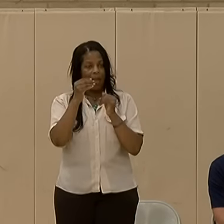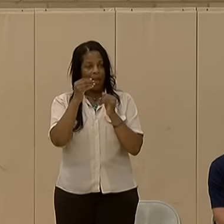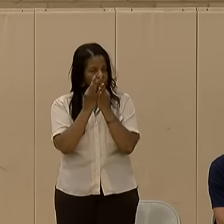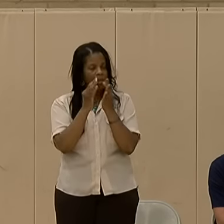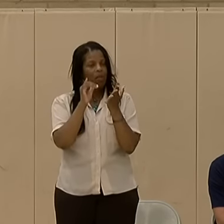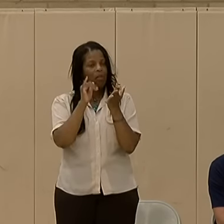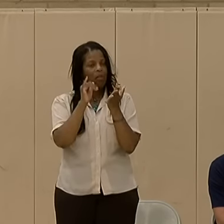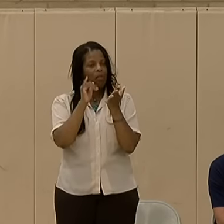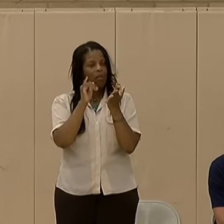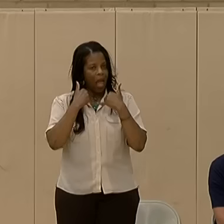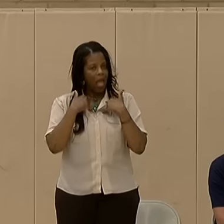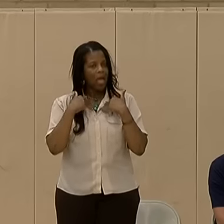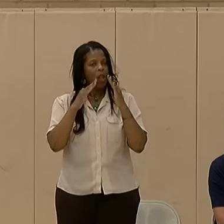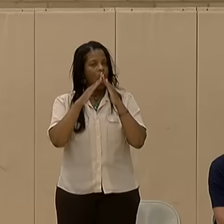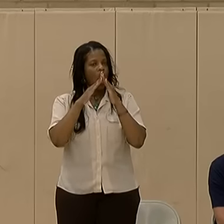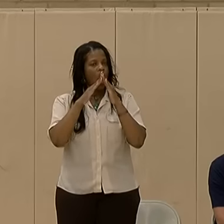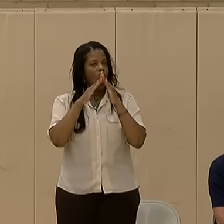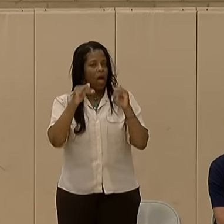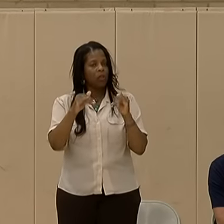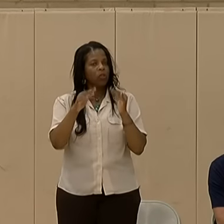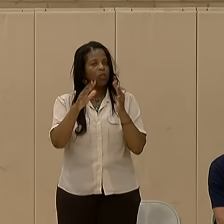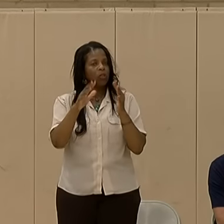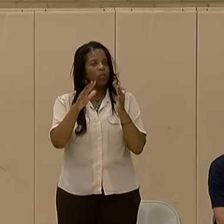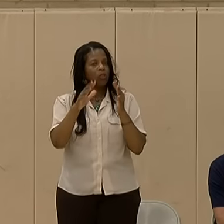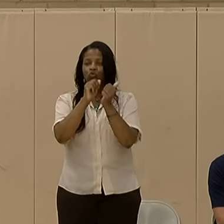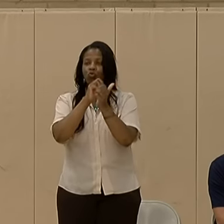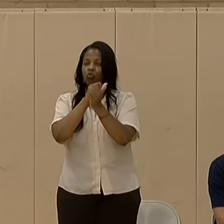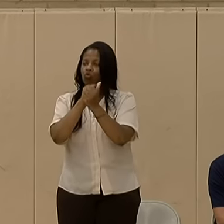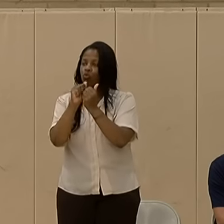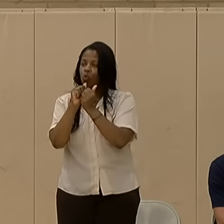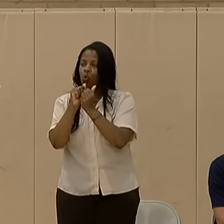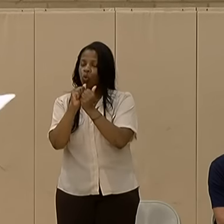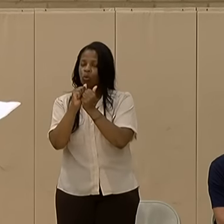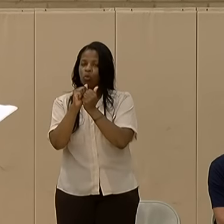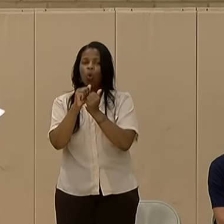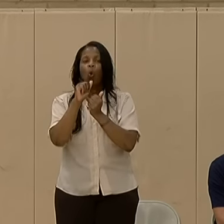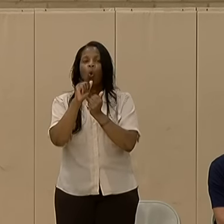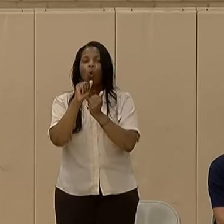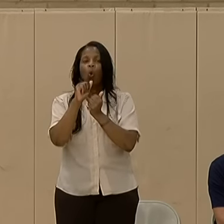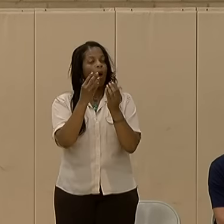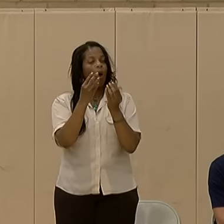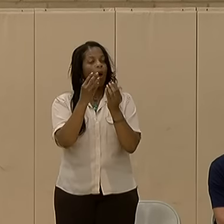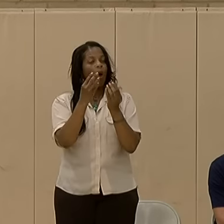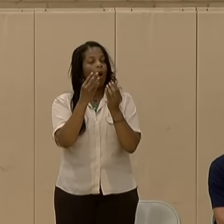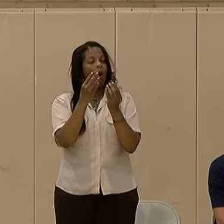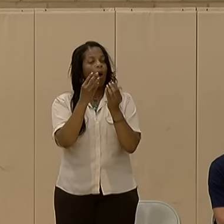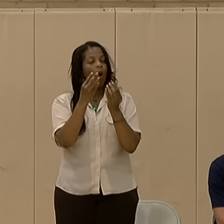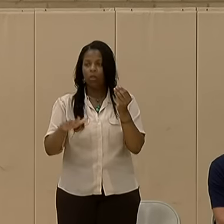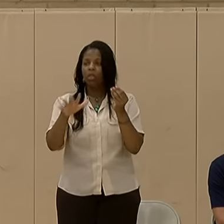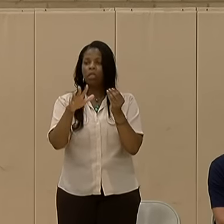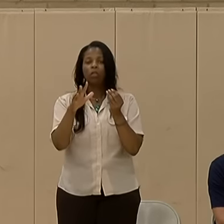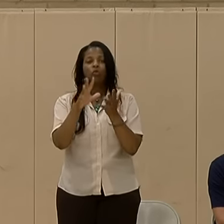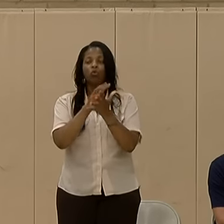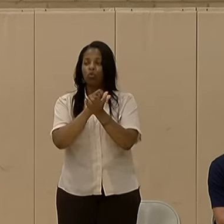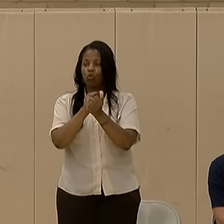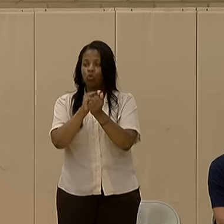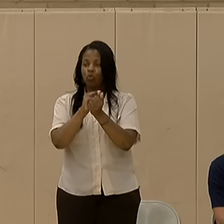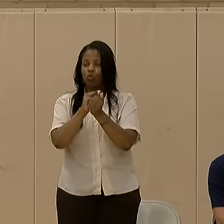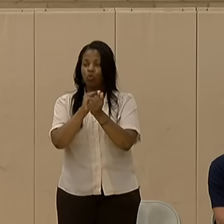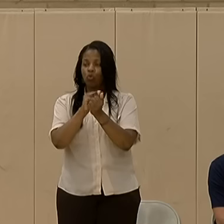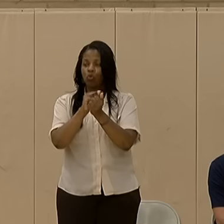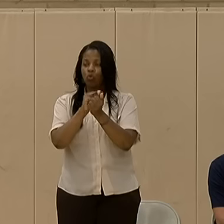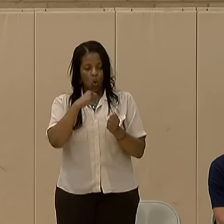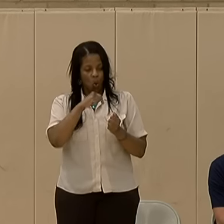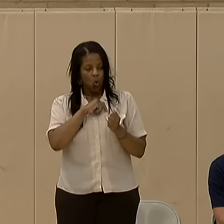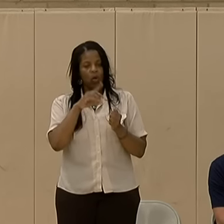destroyed property. We've asked them to do, actually the fire chief has asked them to do a